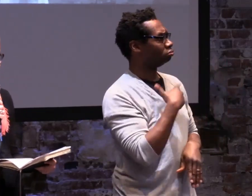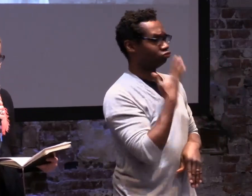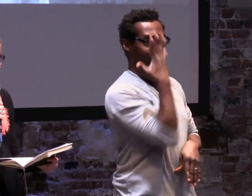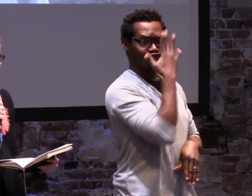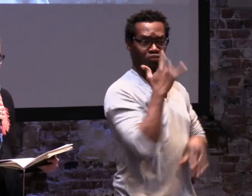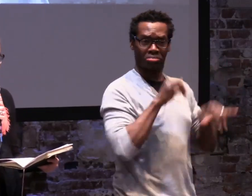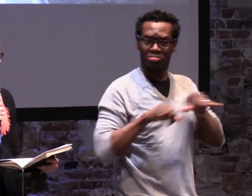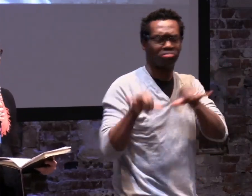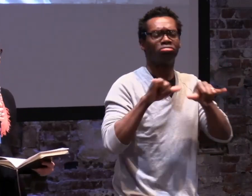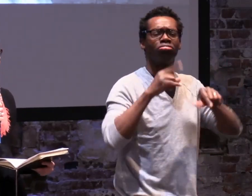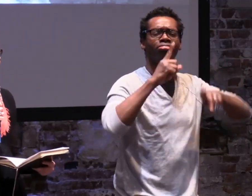equity,